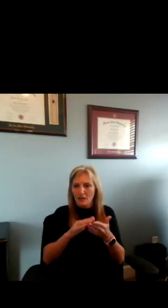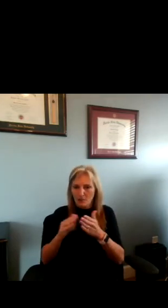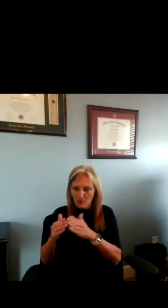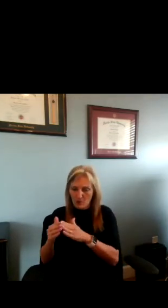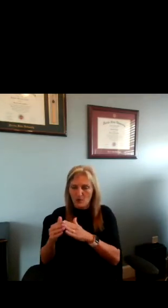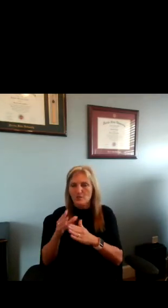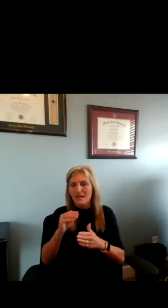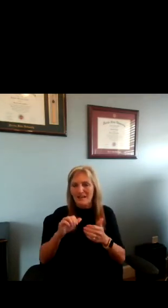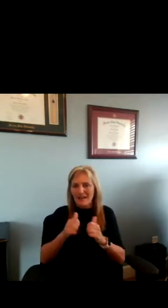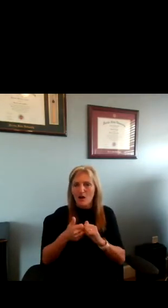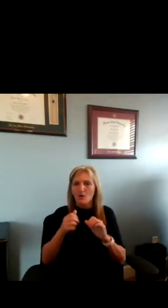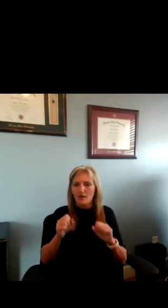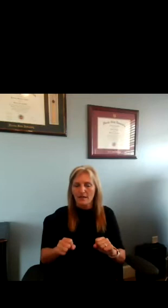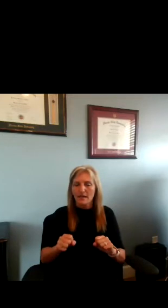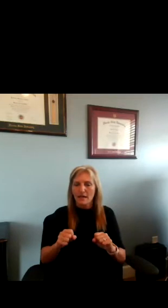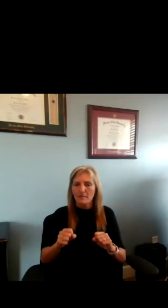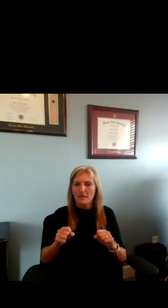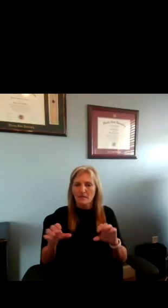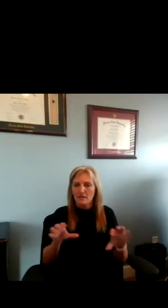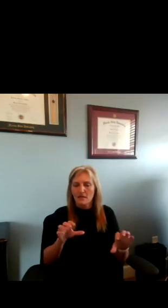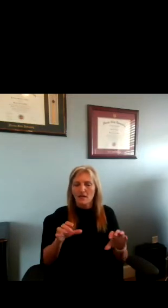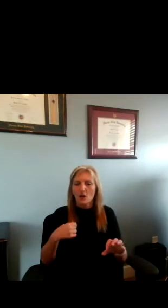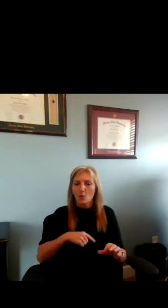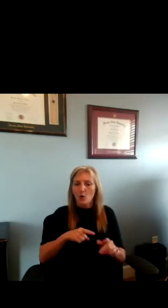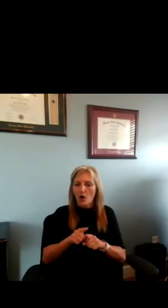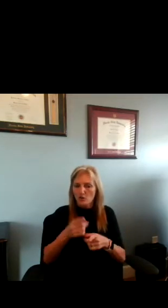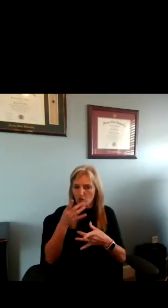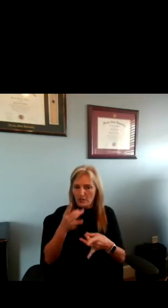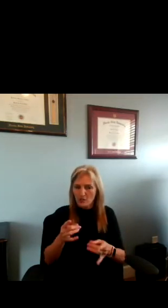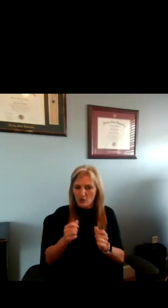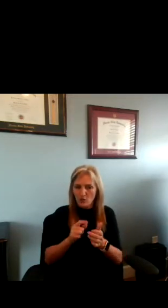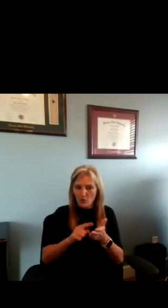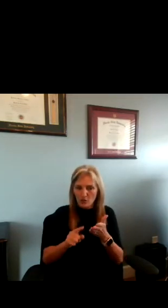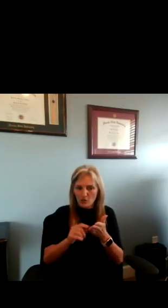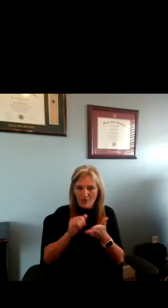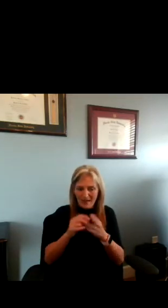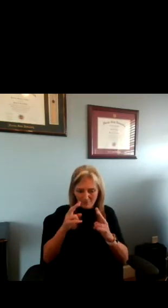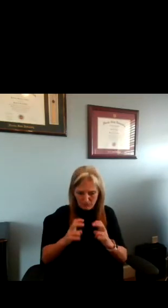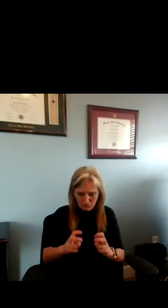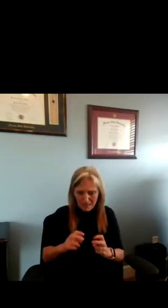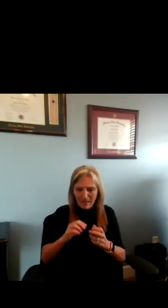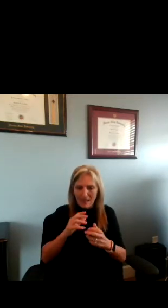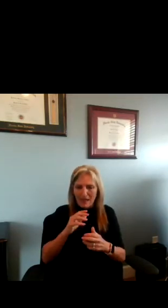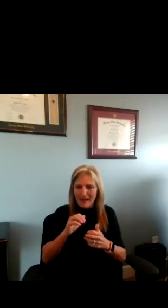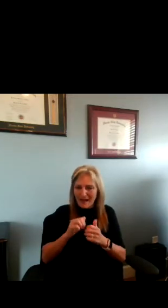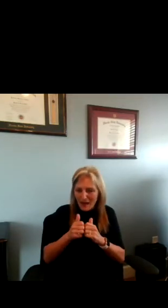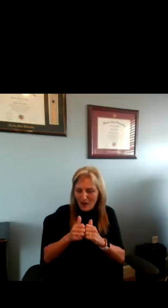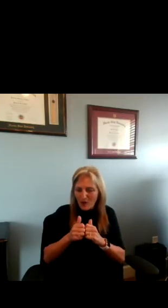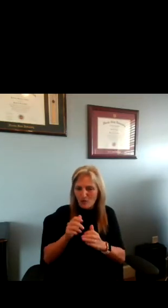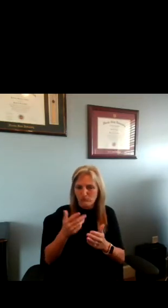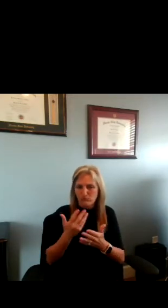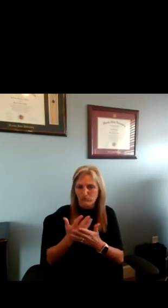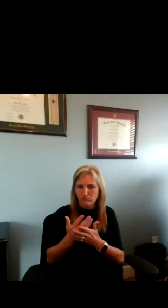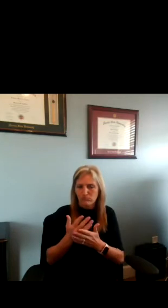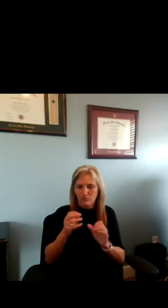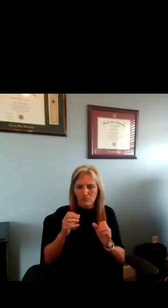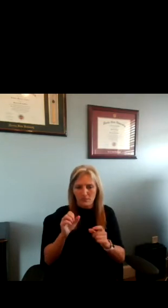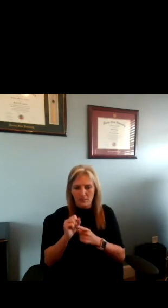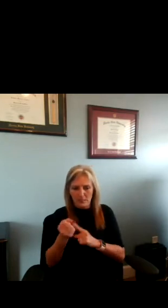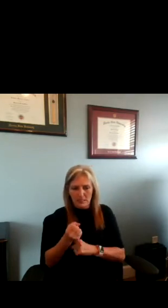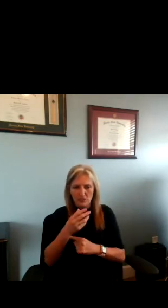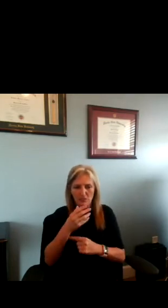can be reliably scaled. We're also keenly interested in research that examines whether and how prison conditions